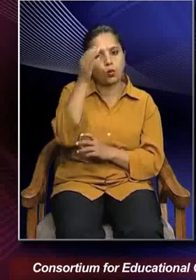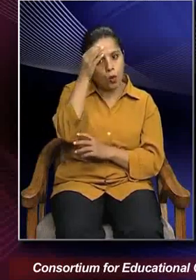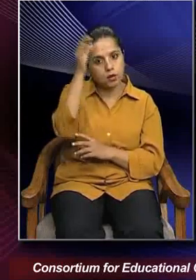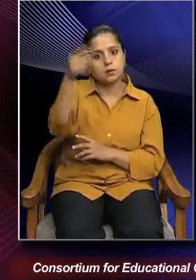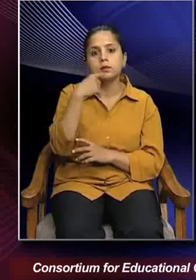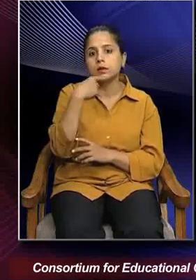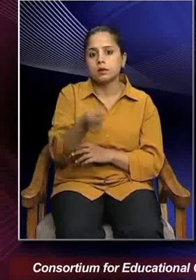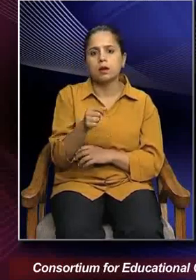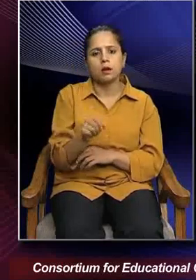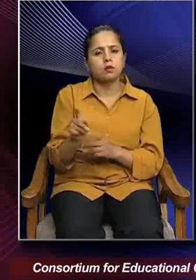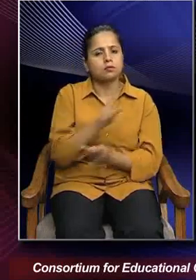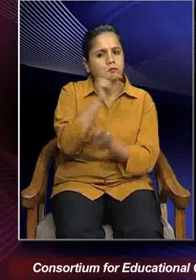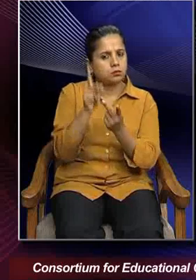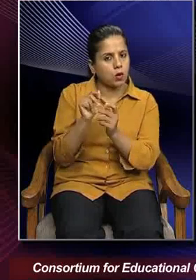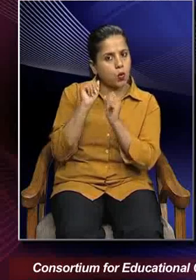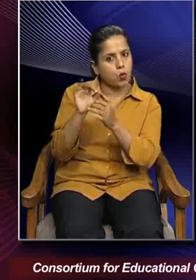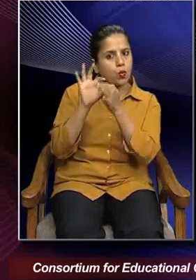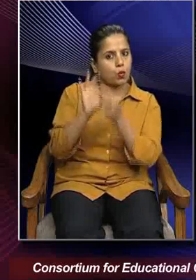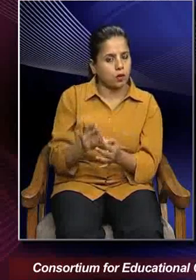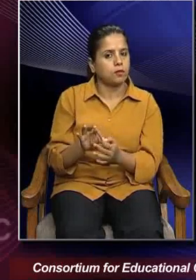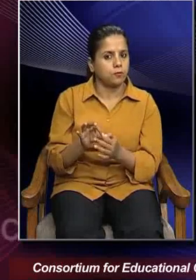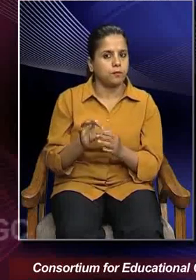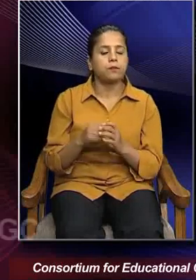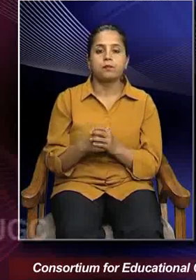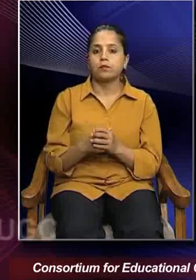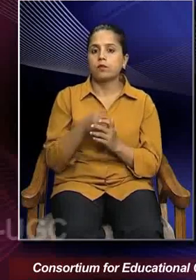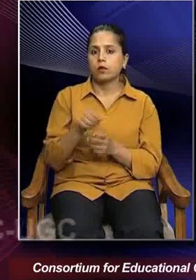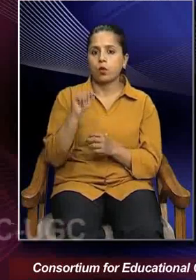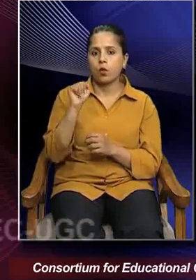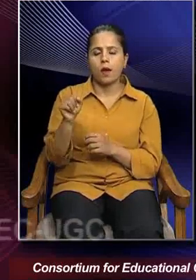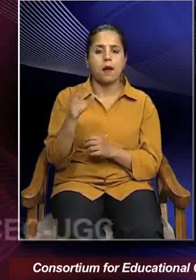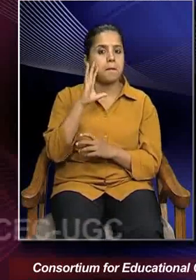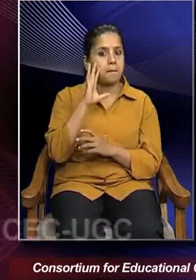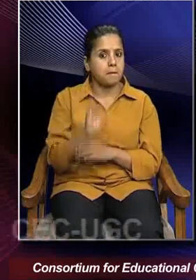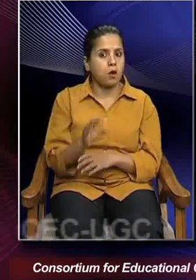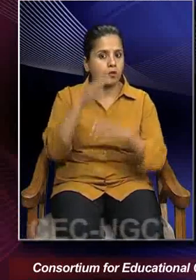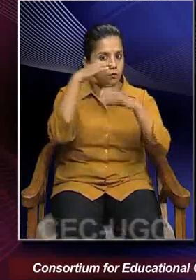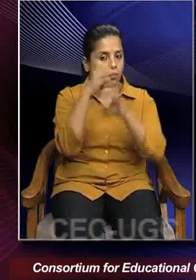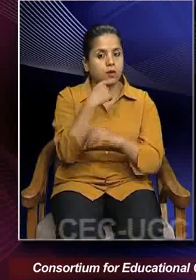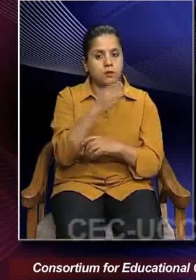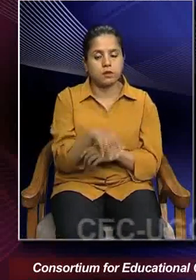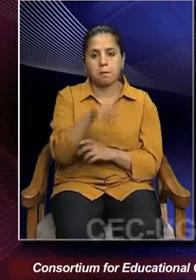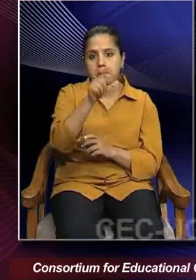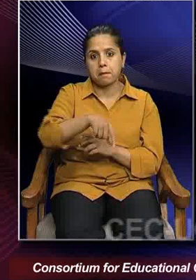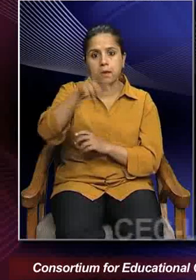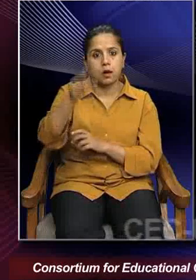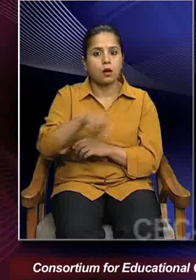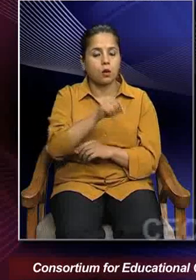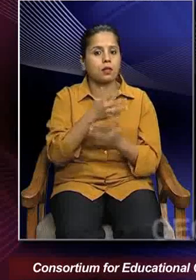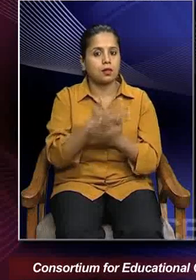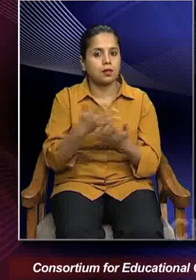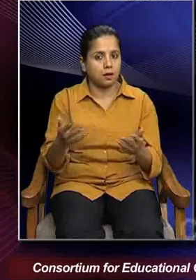of particularity. So his emphasis on the individual